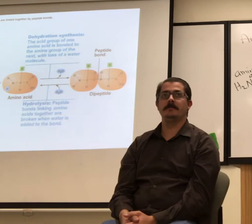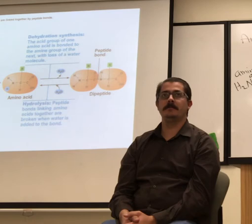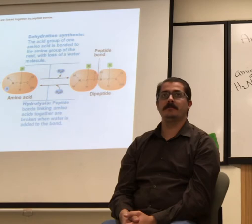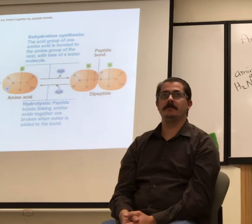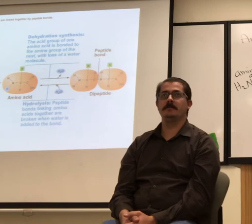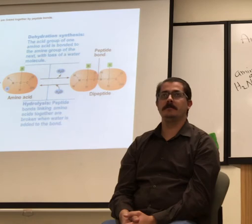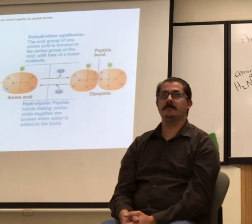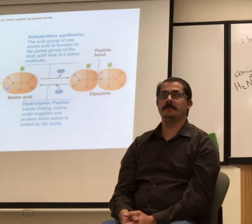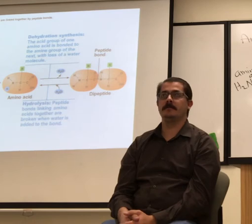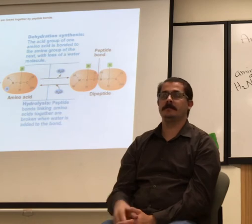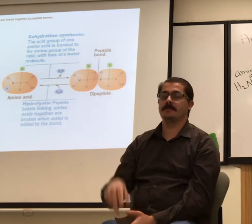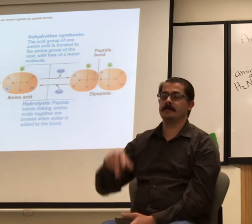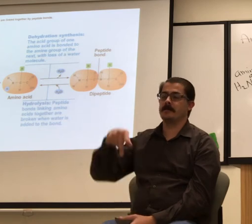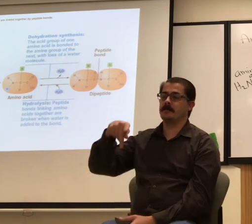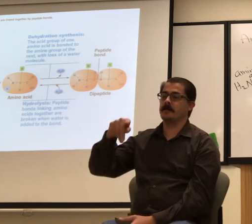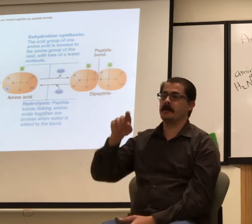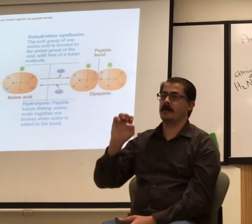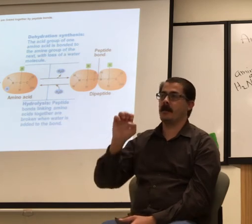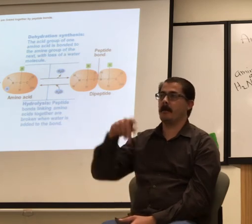Peptide bonds